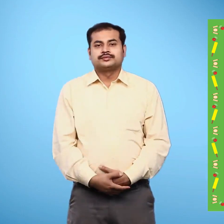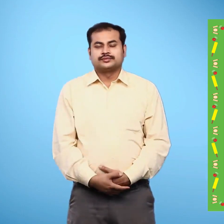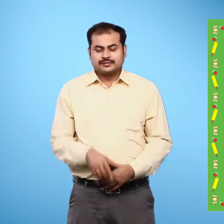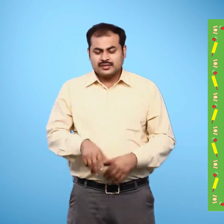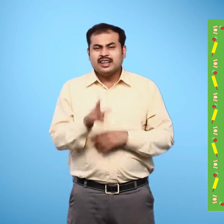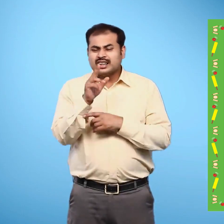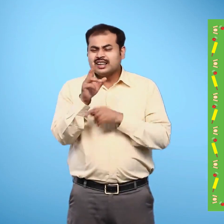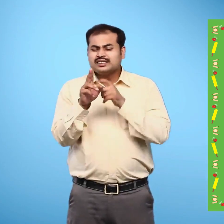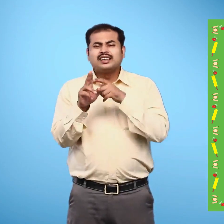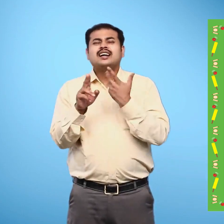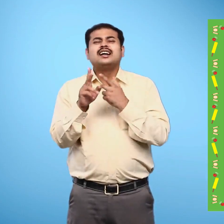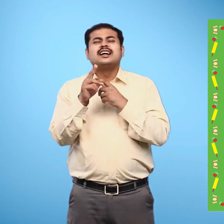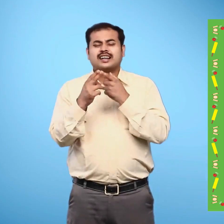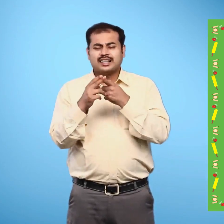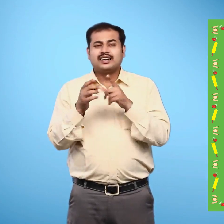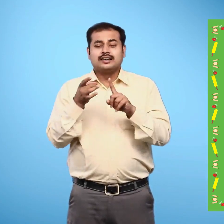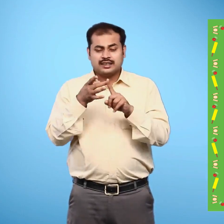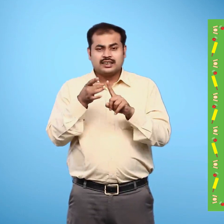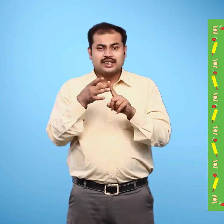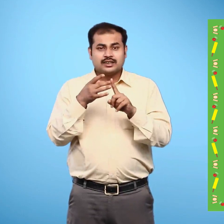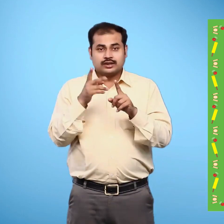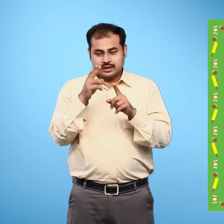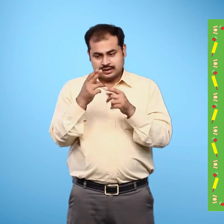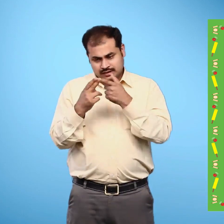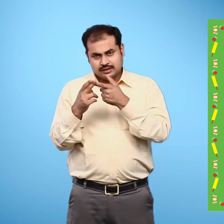A scissor is made of metal